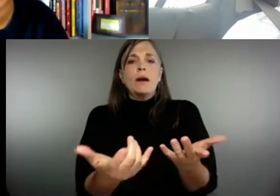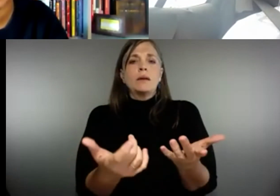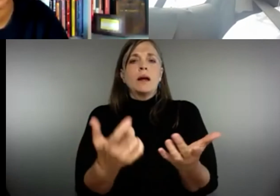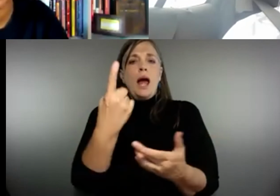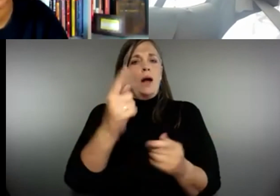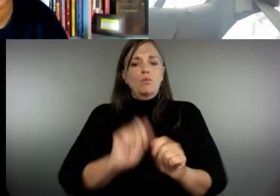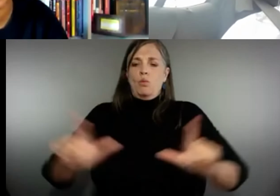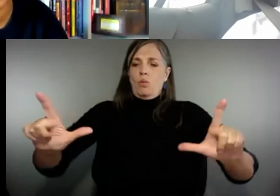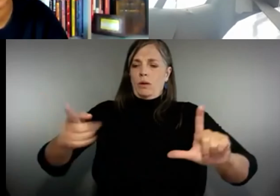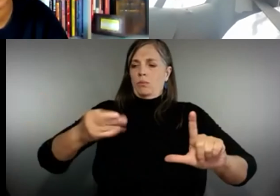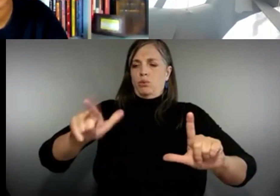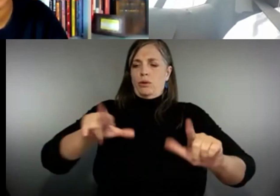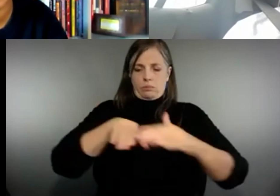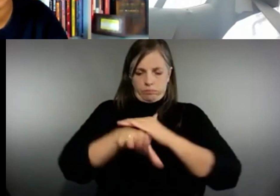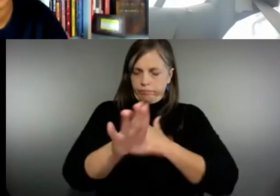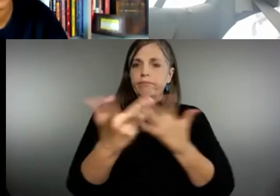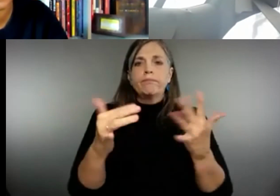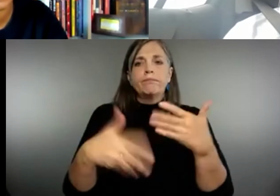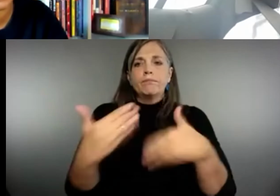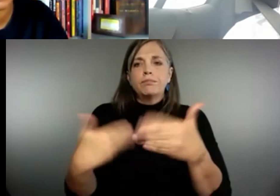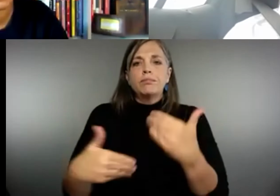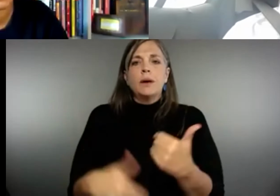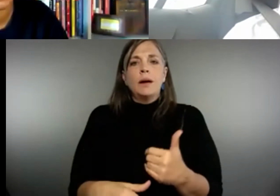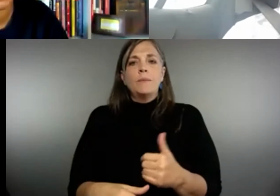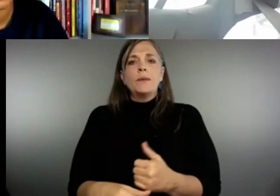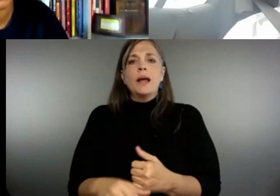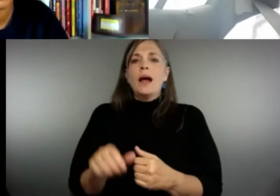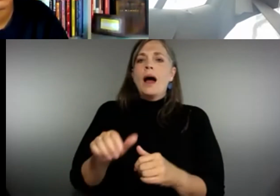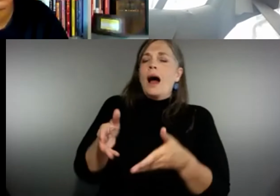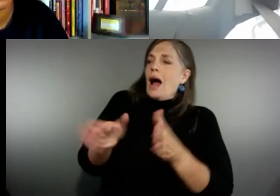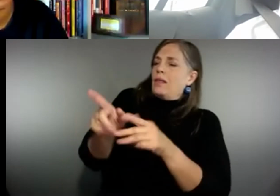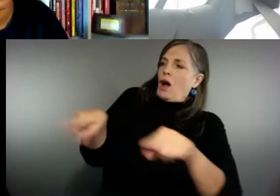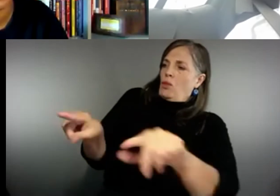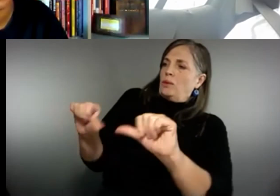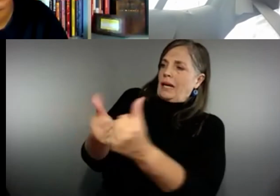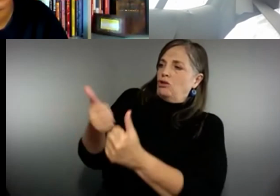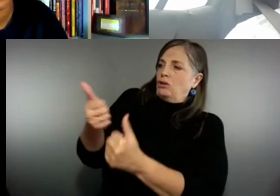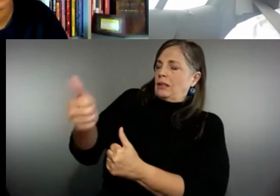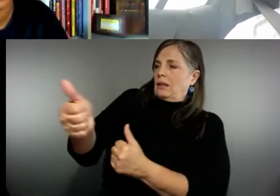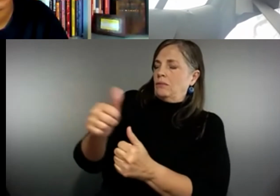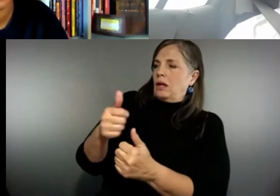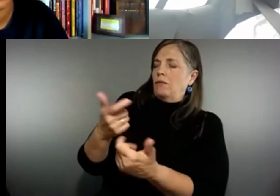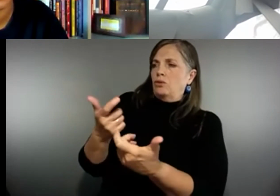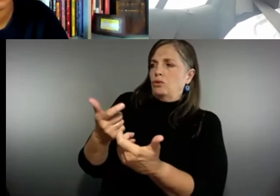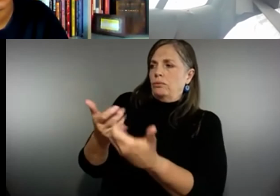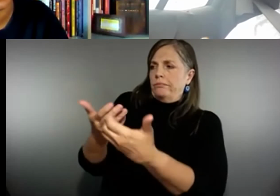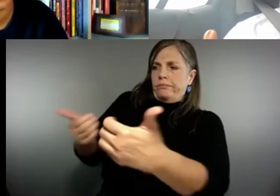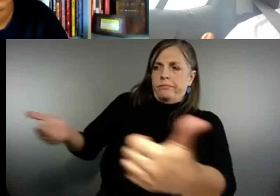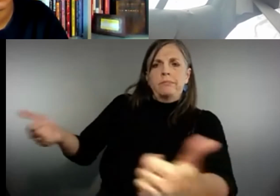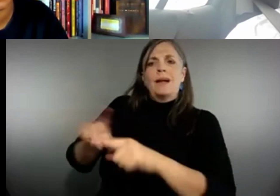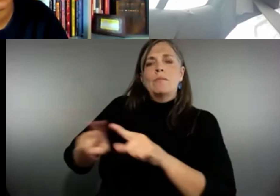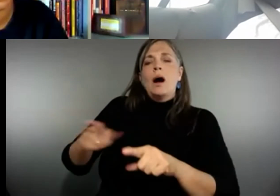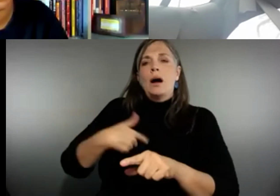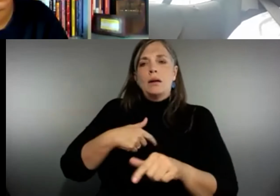uh one agency let the agencies go agency from agencies but track in real time you should be able to look at uh